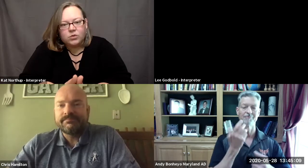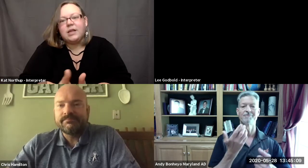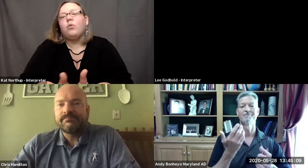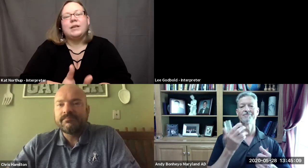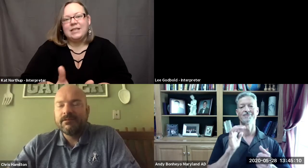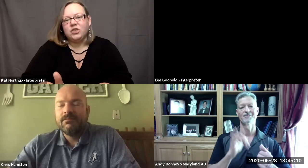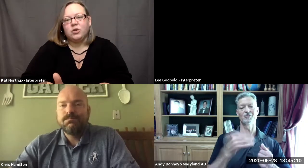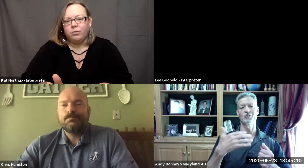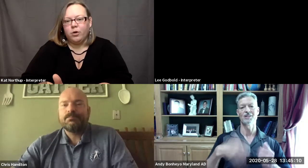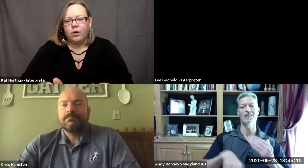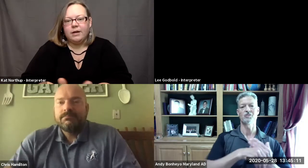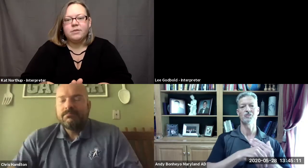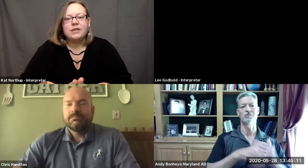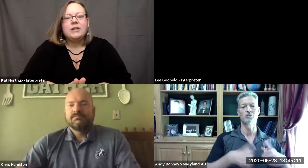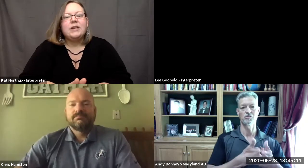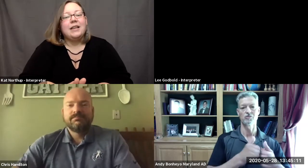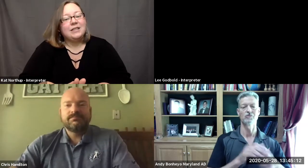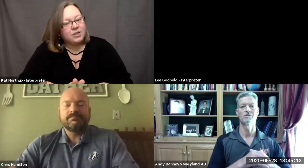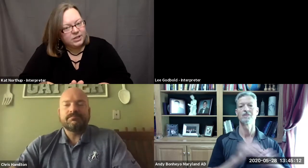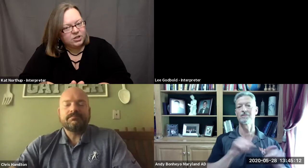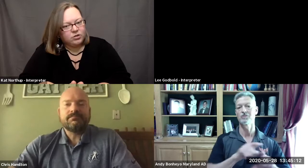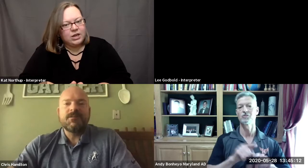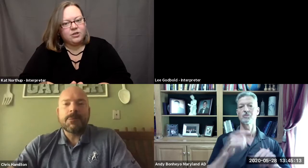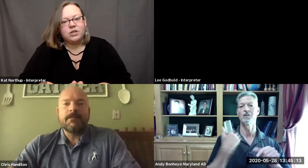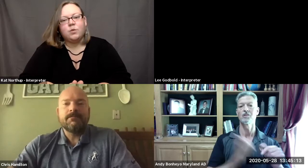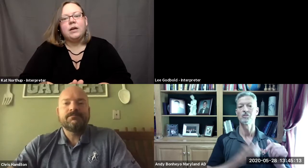like residential programs. That's an additional challenge as well.